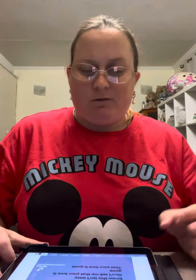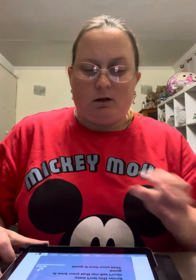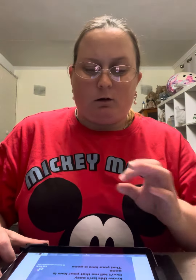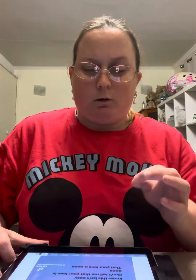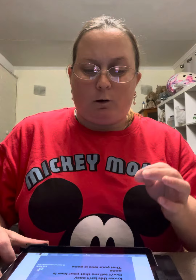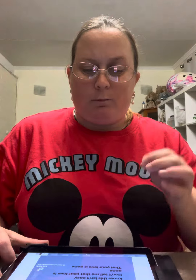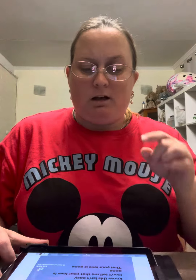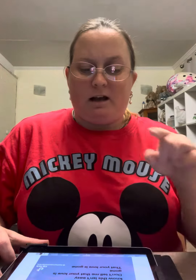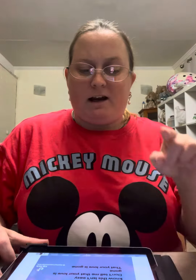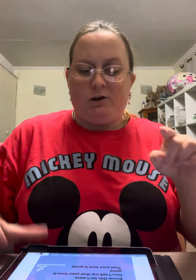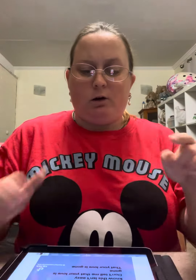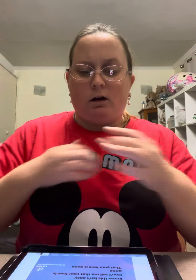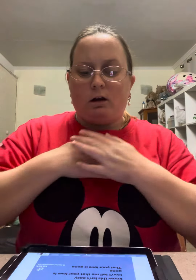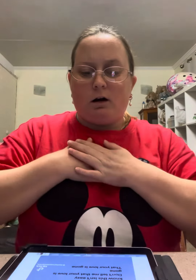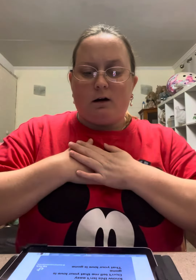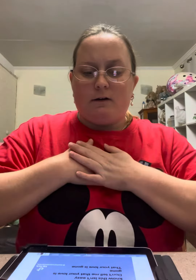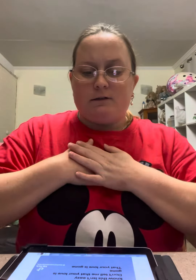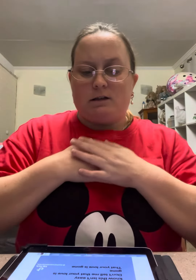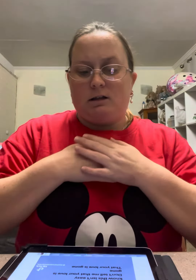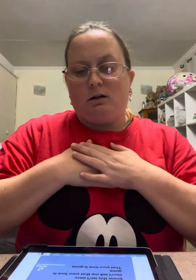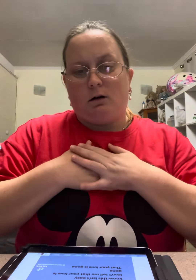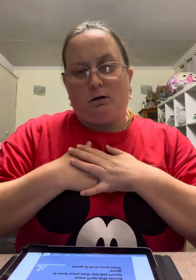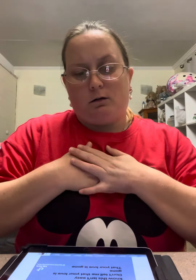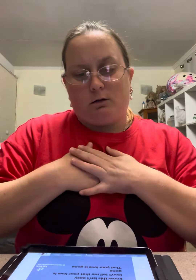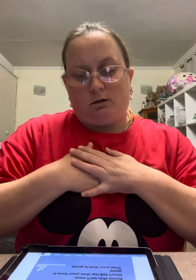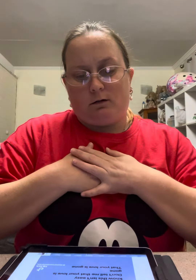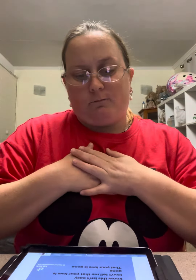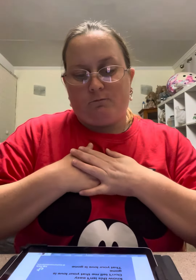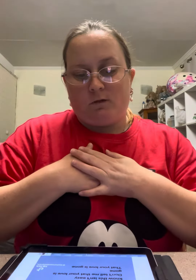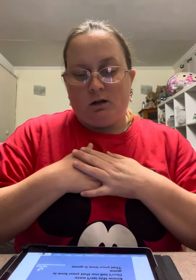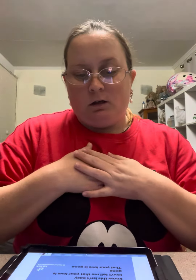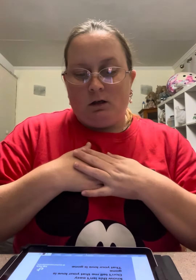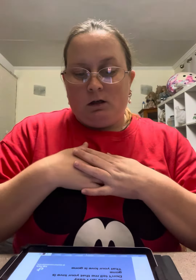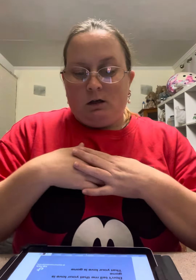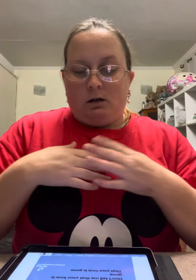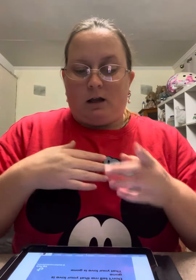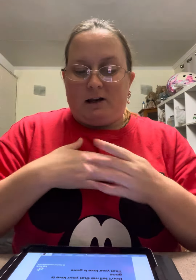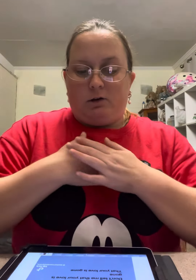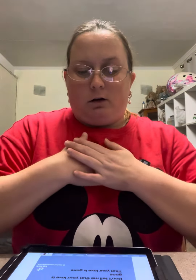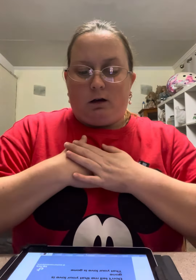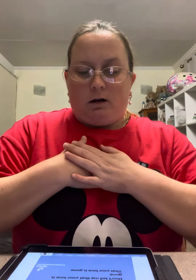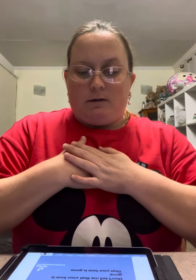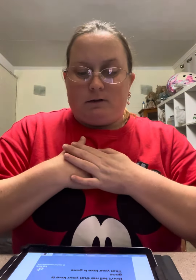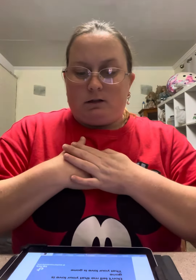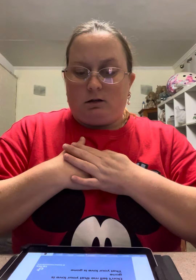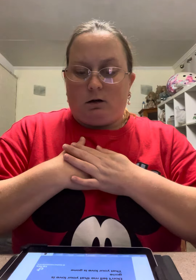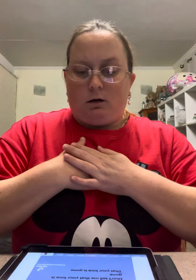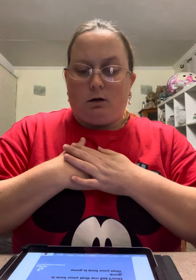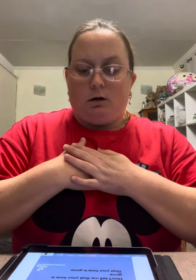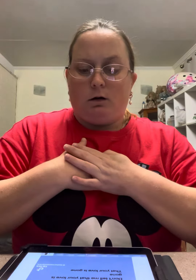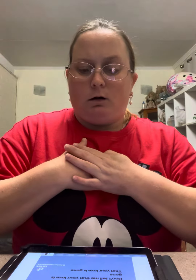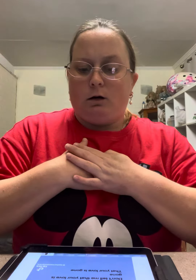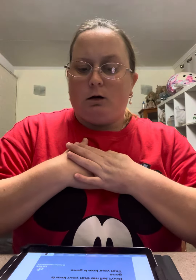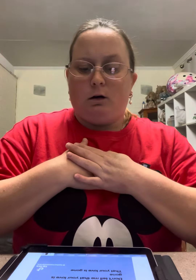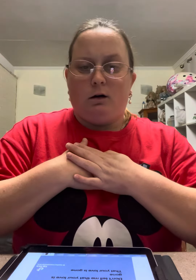Don't tell me that your love is gone. That your love is